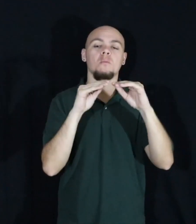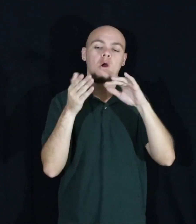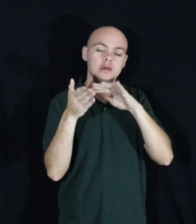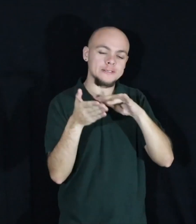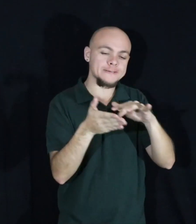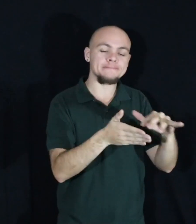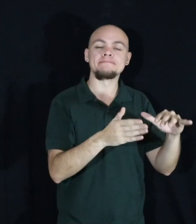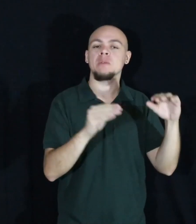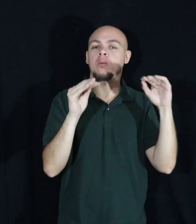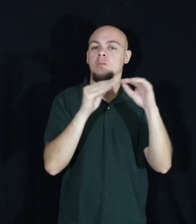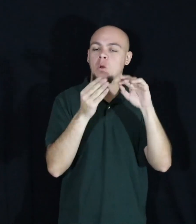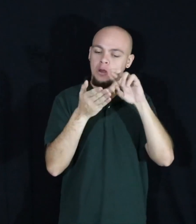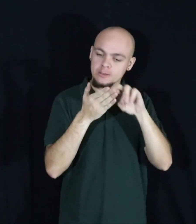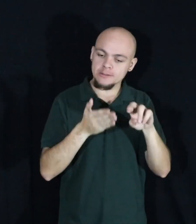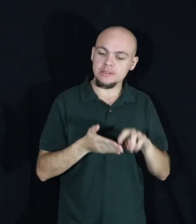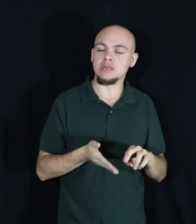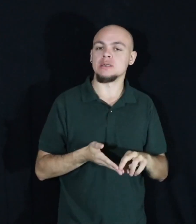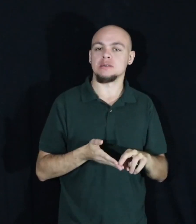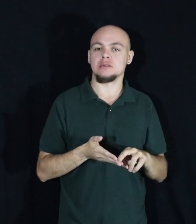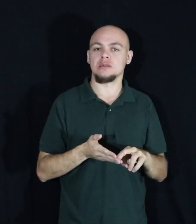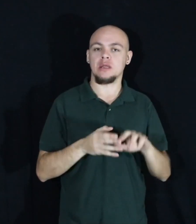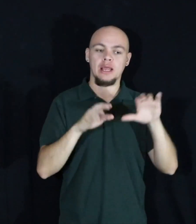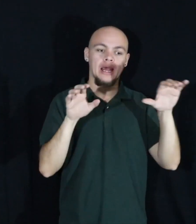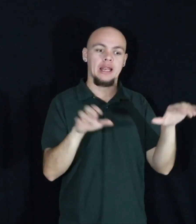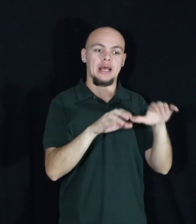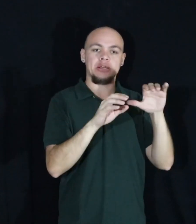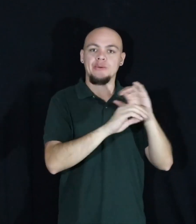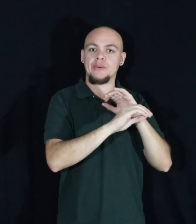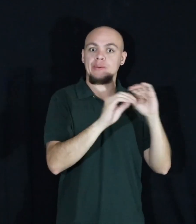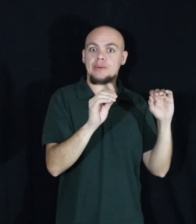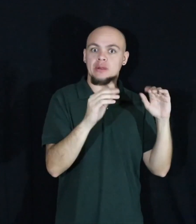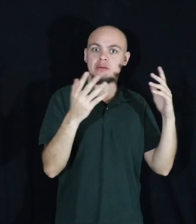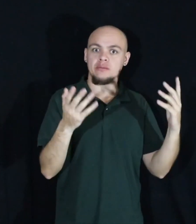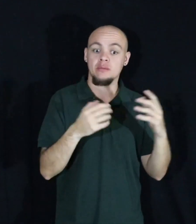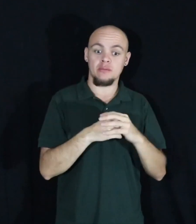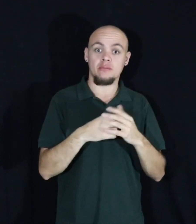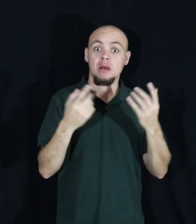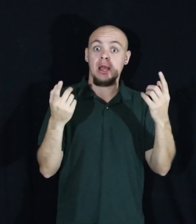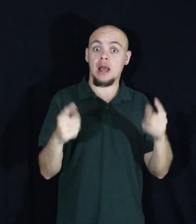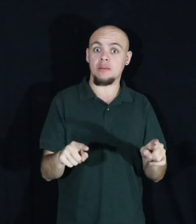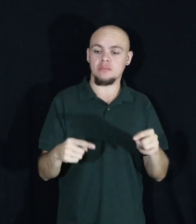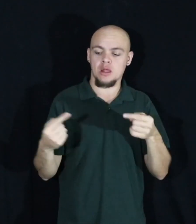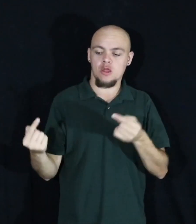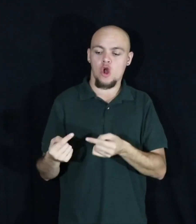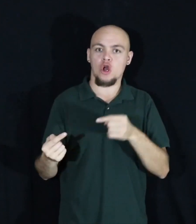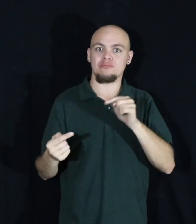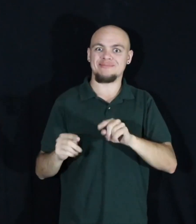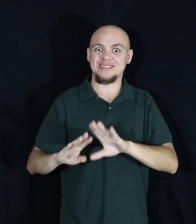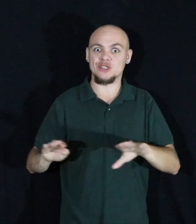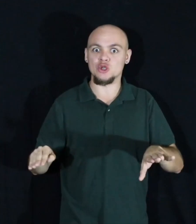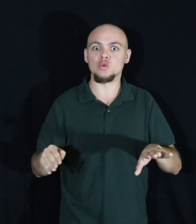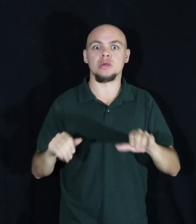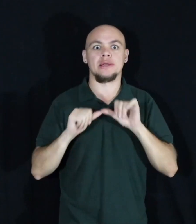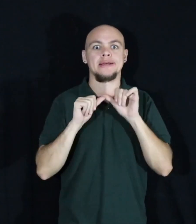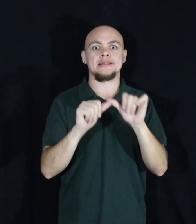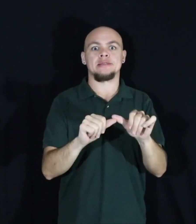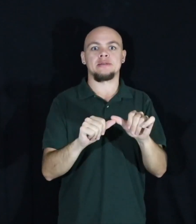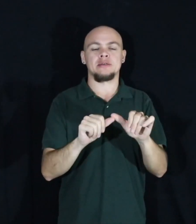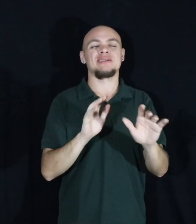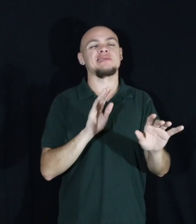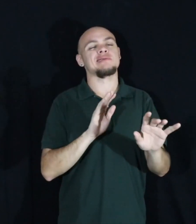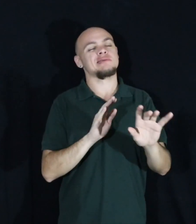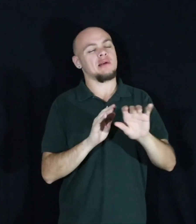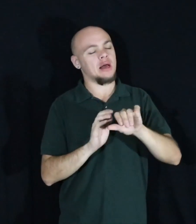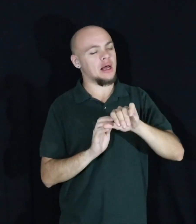More study, no action. And meanwhile, the harm continues. So we needed to find a